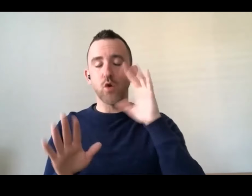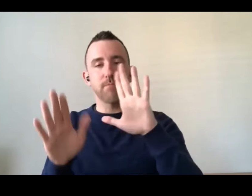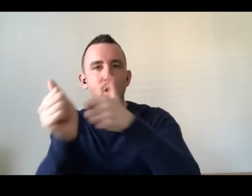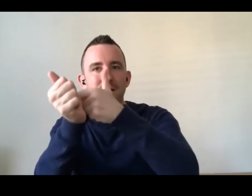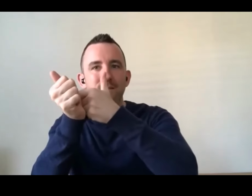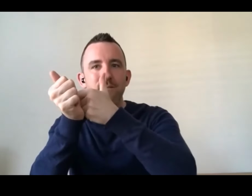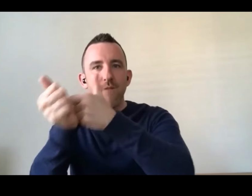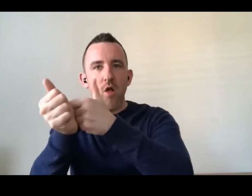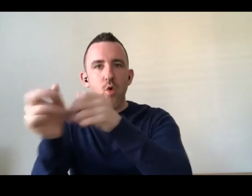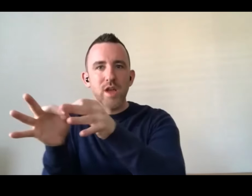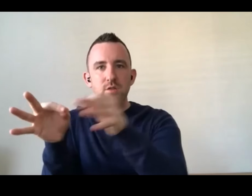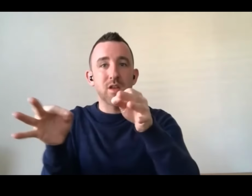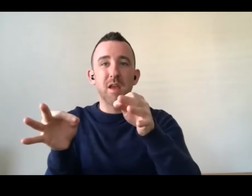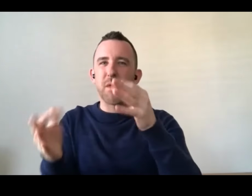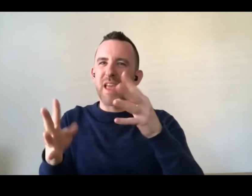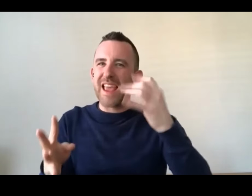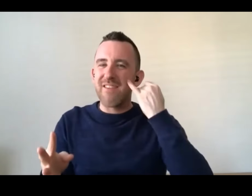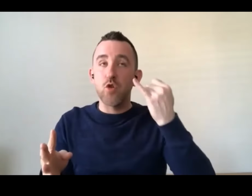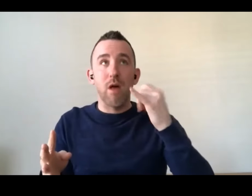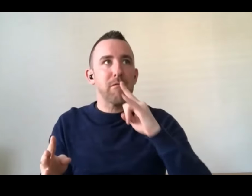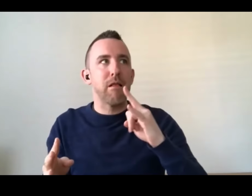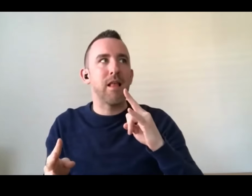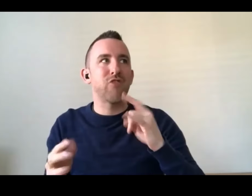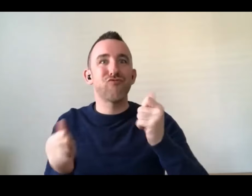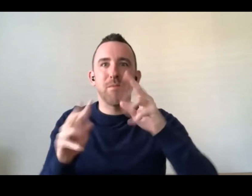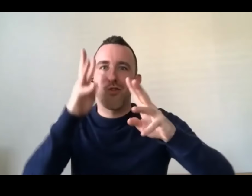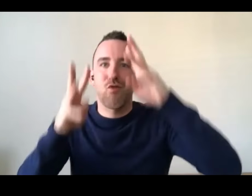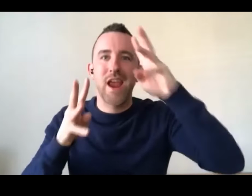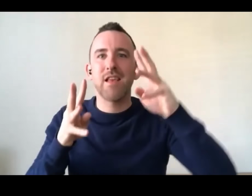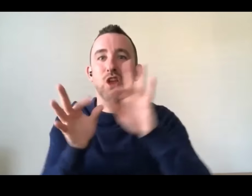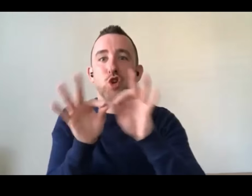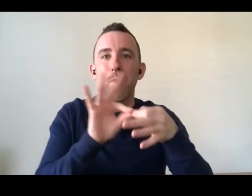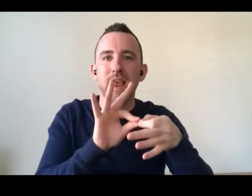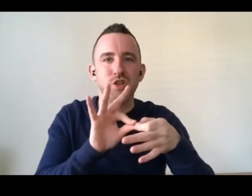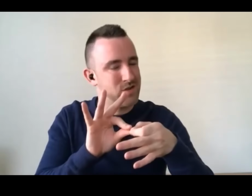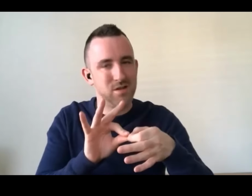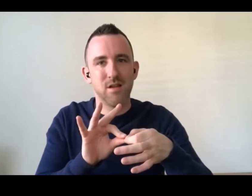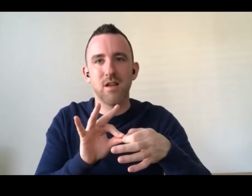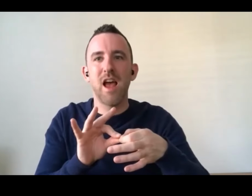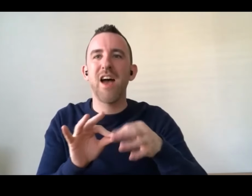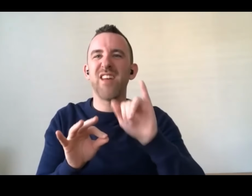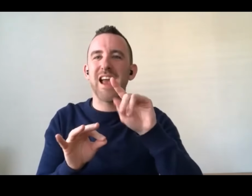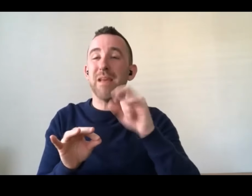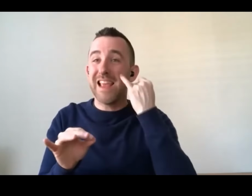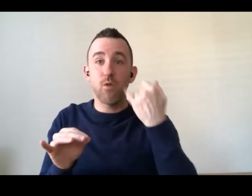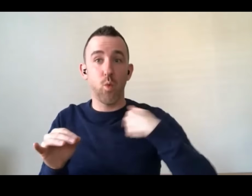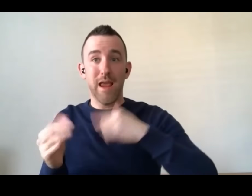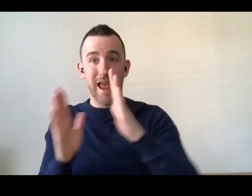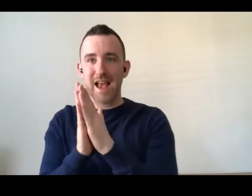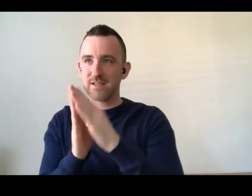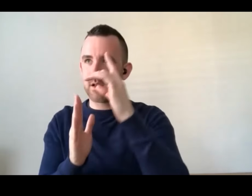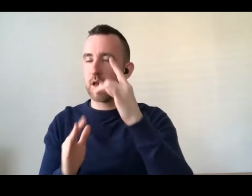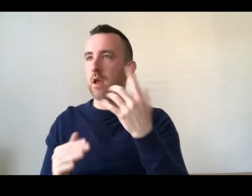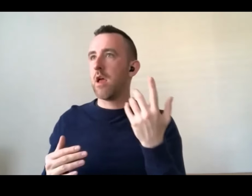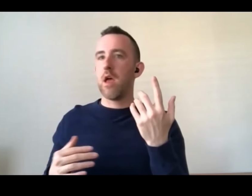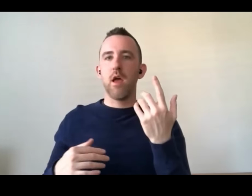genius interpretations may get you points, but it's a risk. So give us what we ask for exactly. If we ask for, I can't wait to